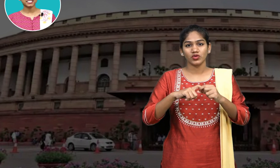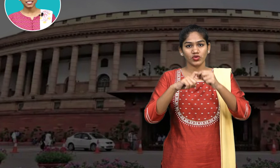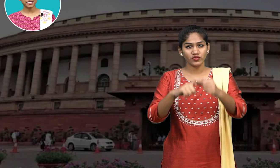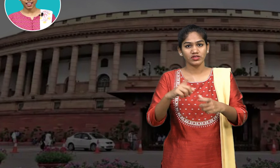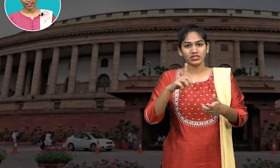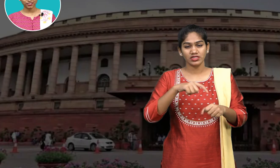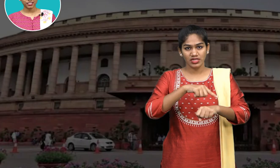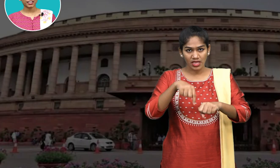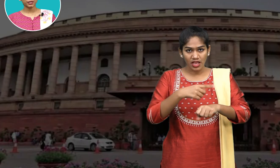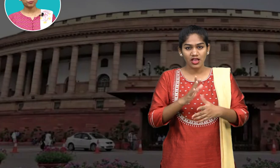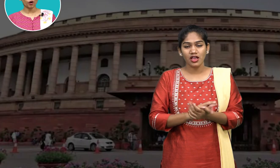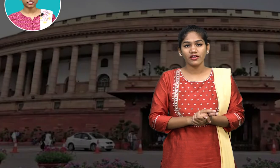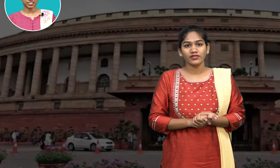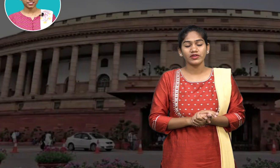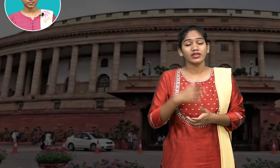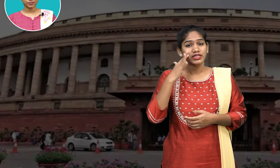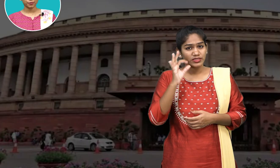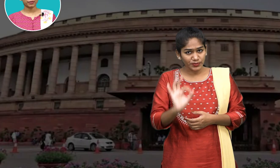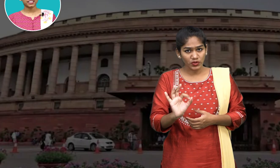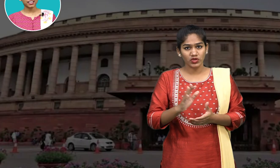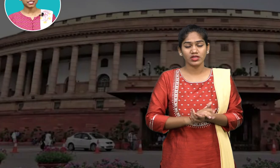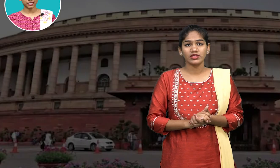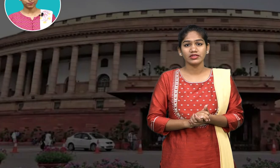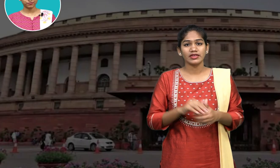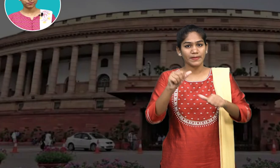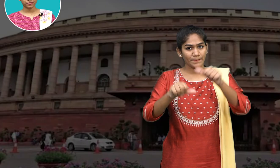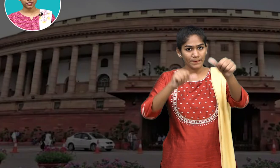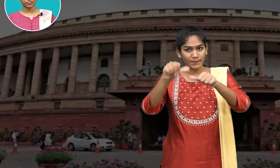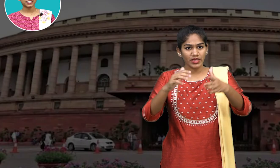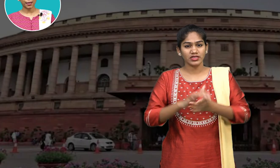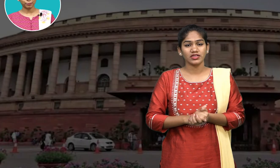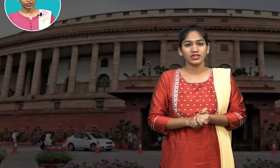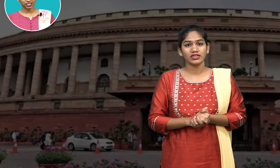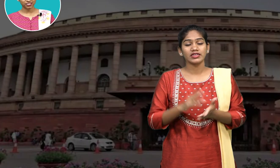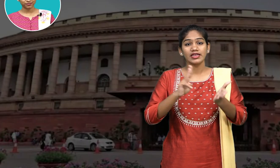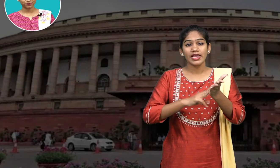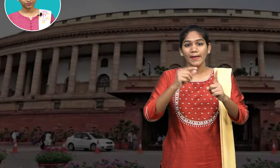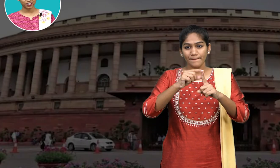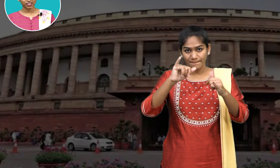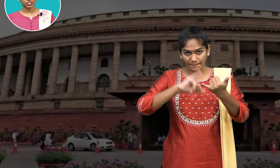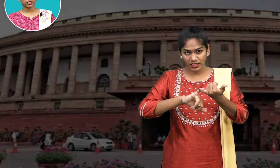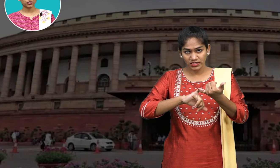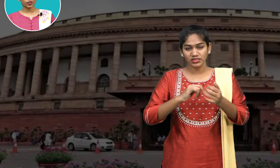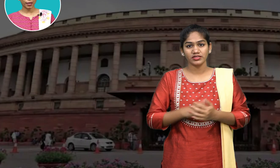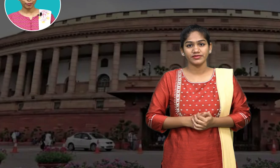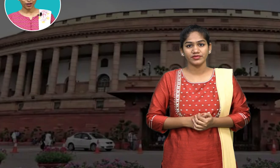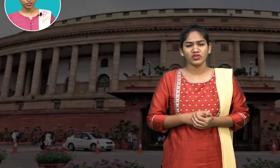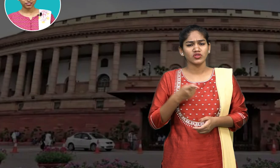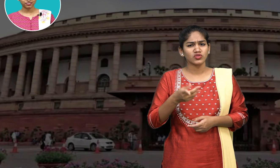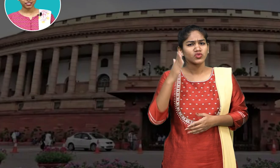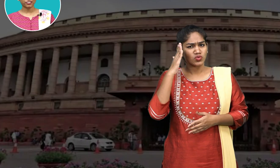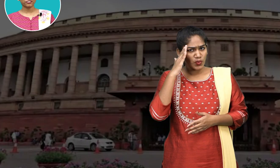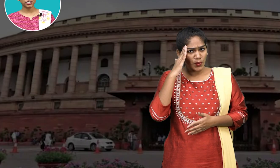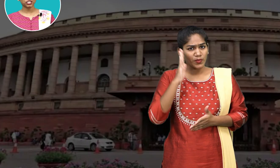It is an important mechanism for the MPs to know